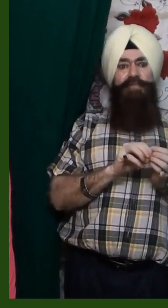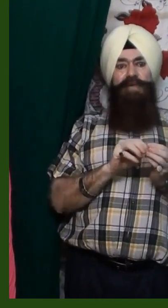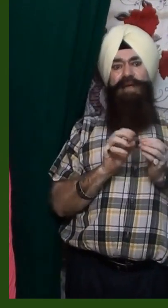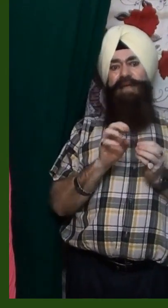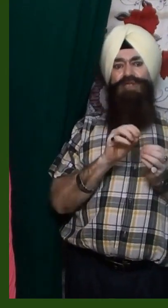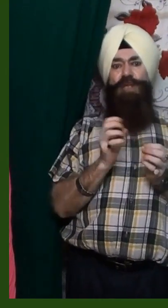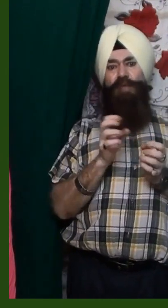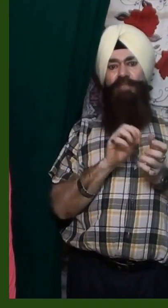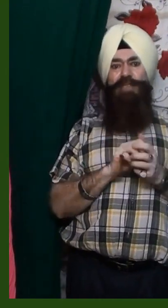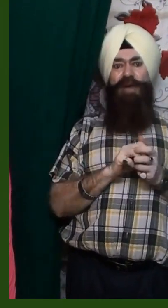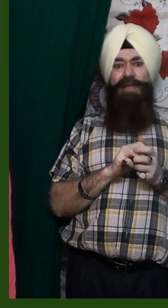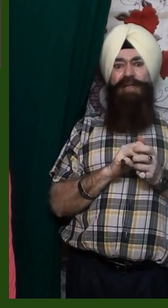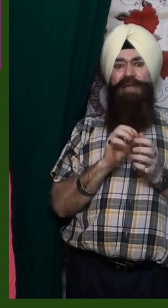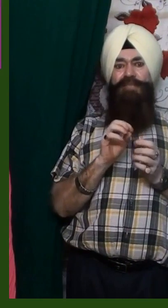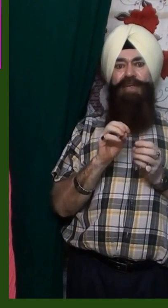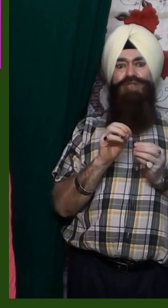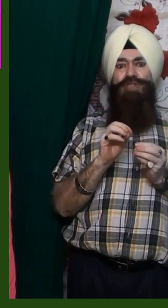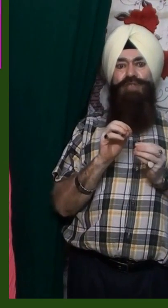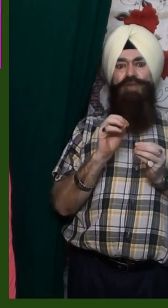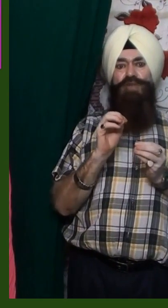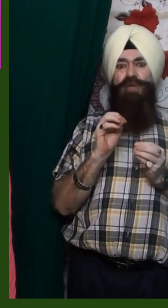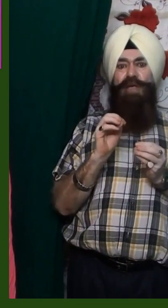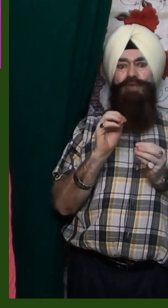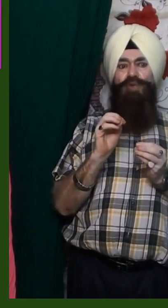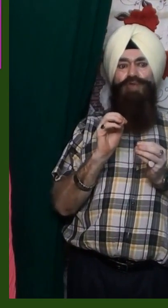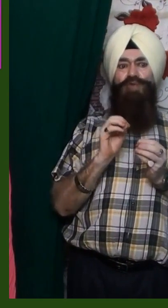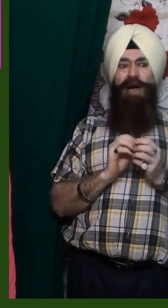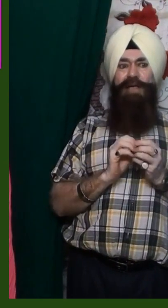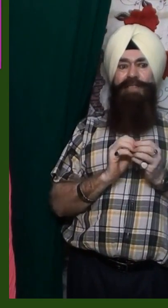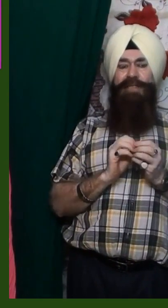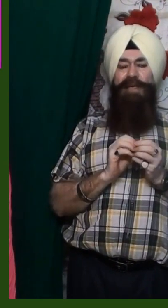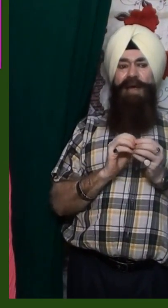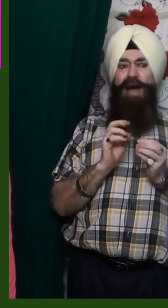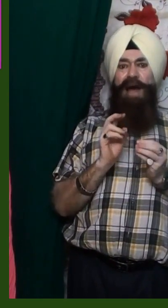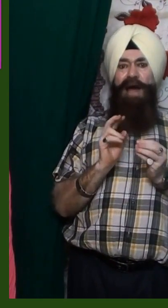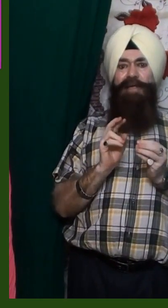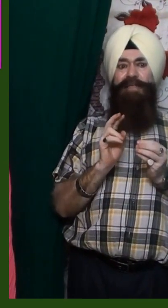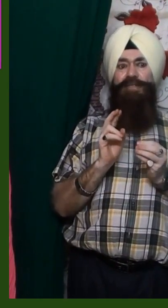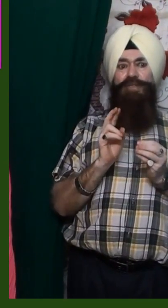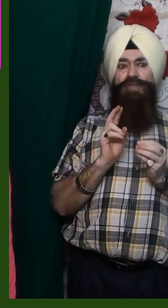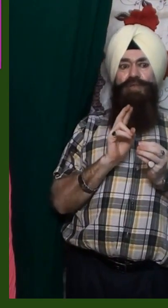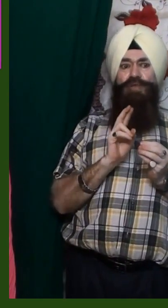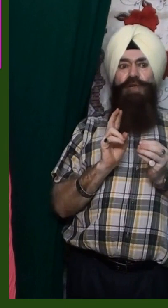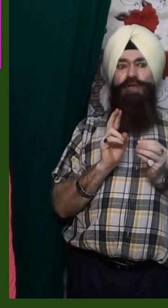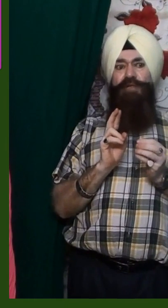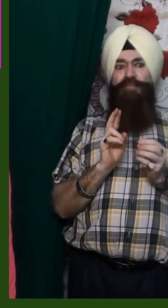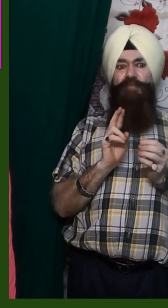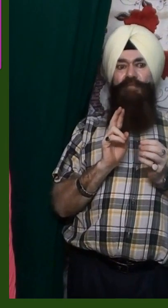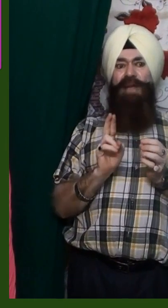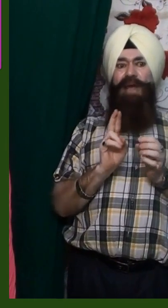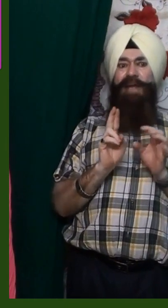you know, but inertial frame is one in which you can close your eyes and you do